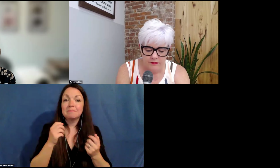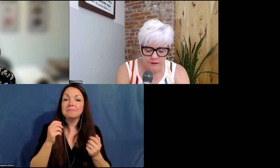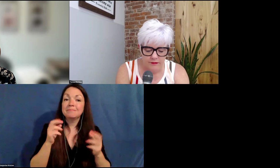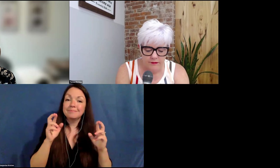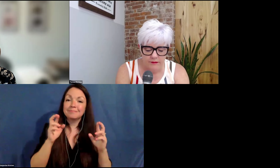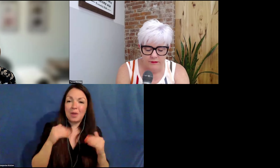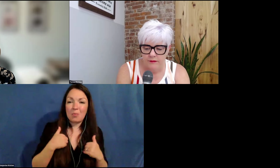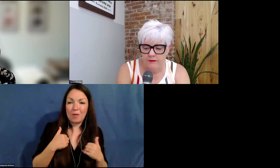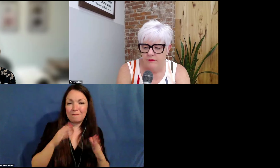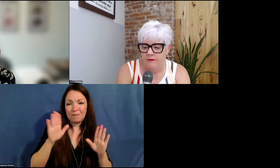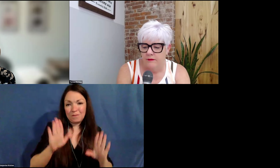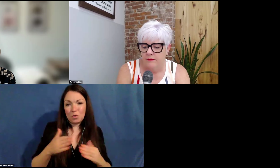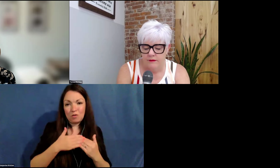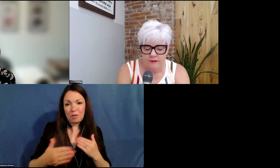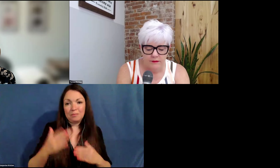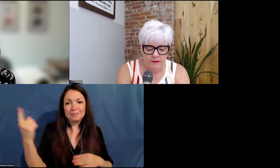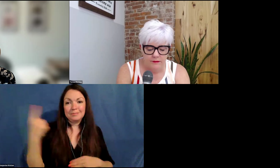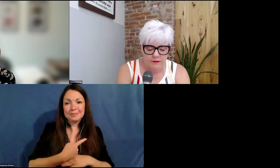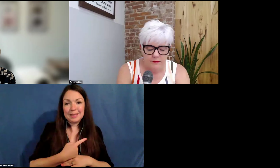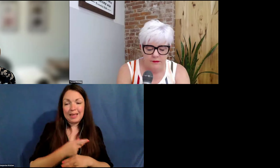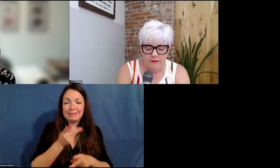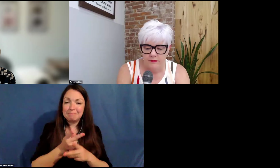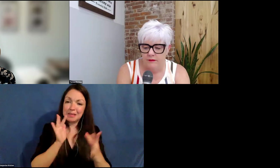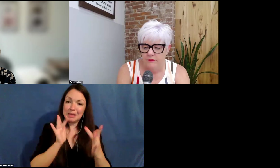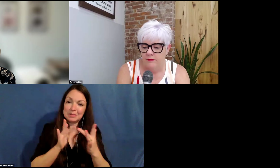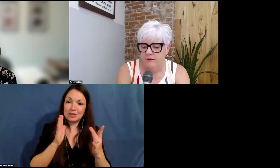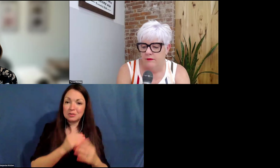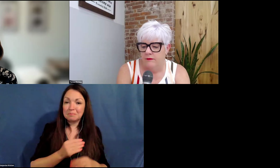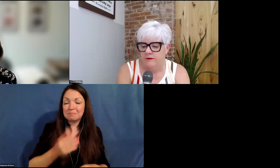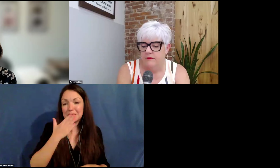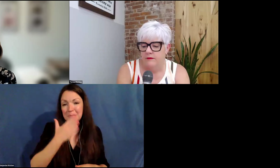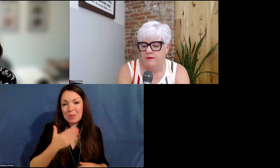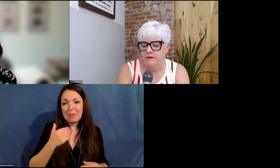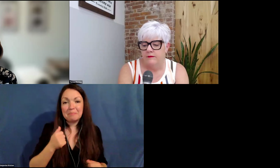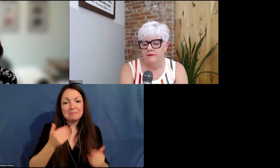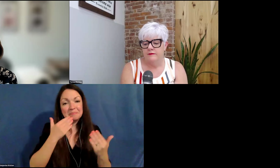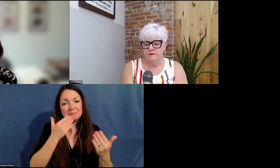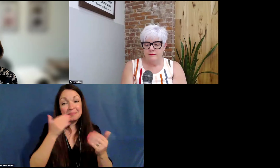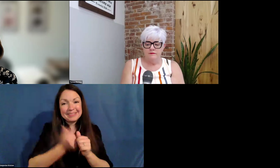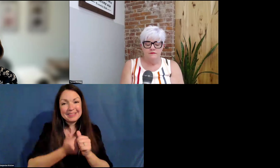have a wonderful rest of your day. Stay in touch and be well. Thanks,